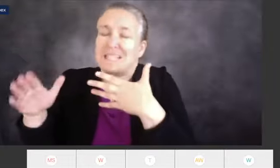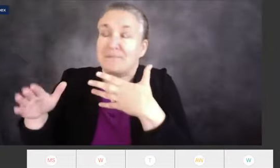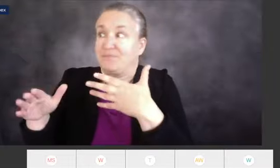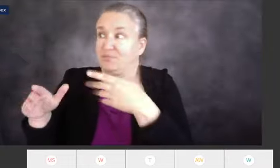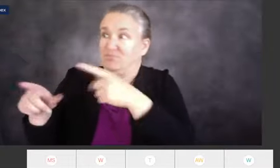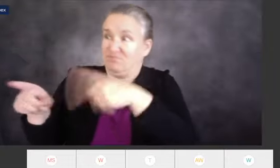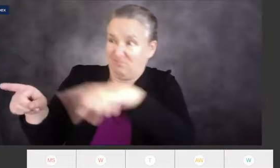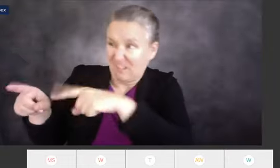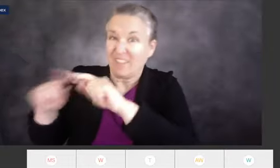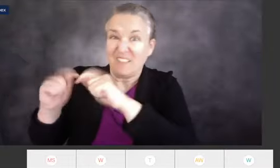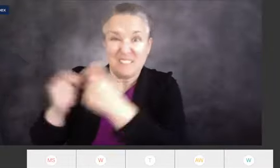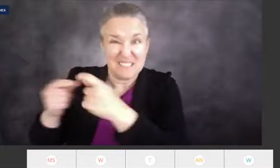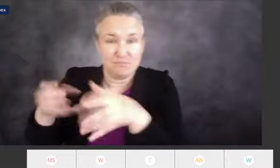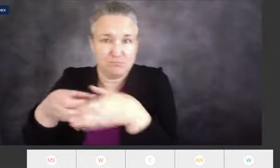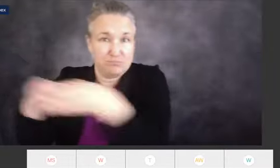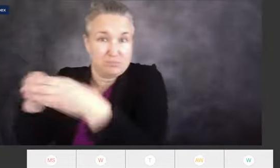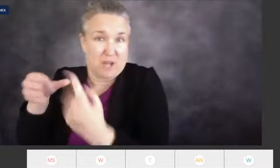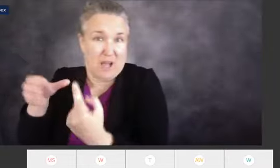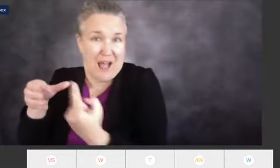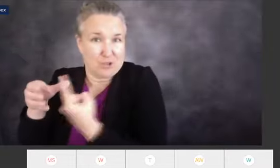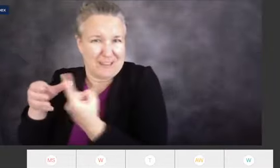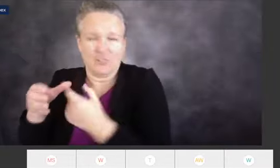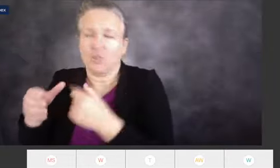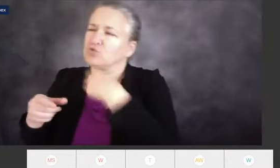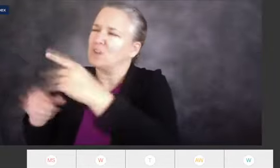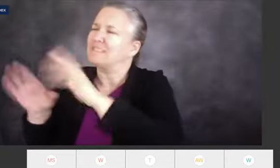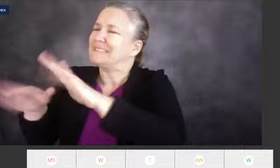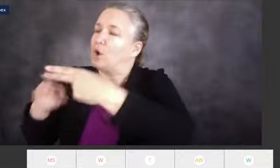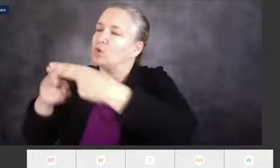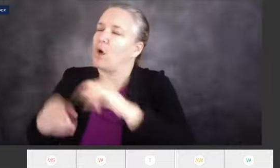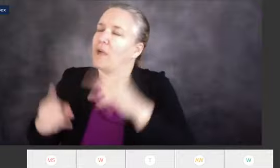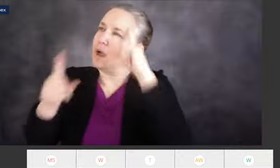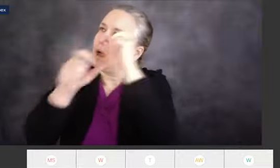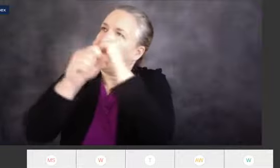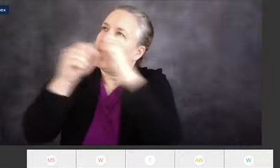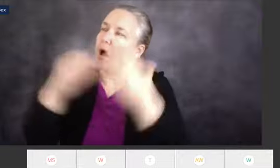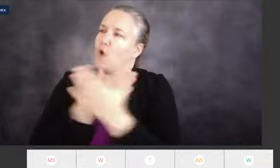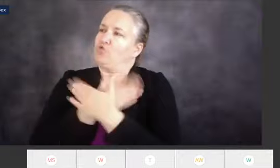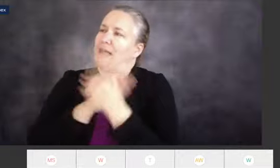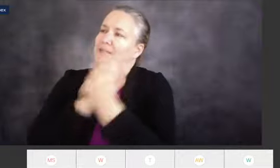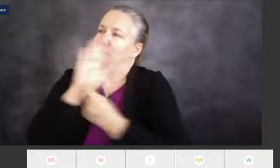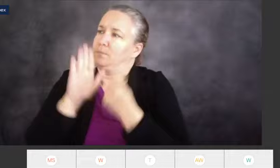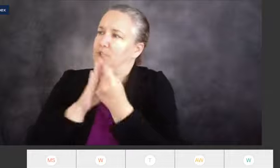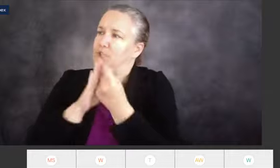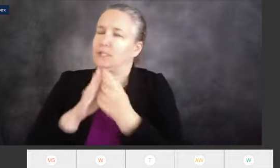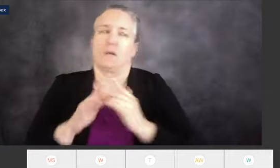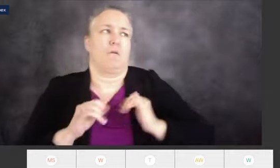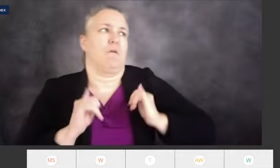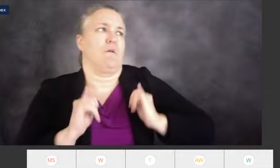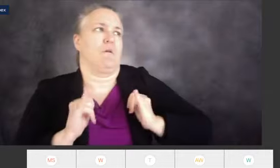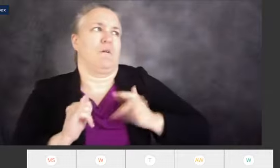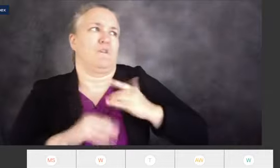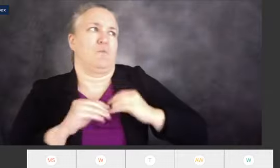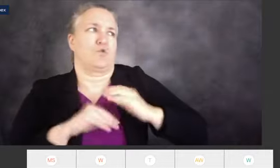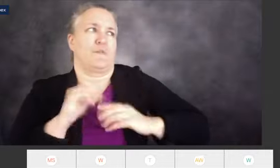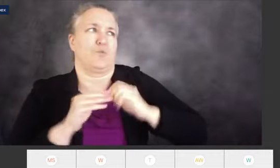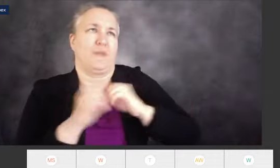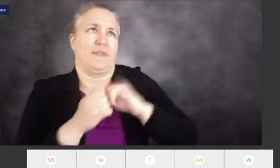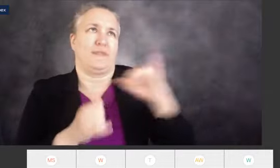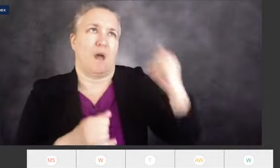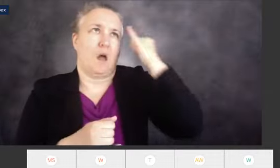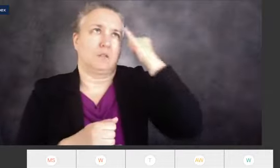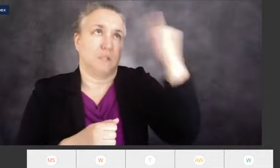to spend in isolation a relaxation period, which the teen was a lot more comfortable with. The contact tracer